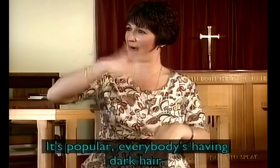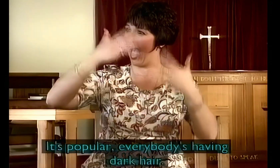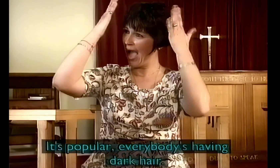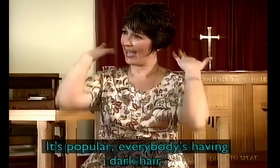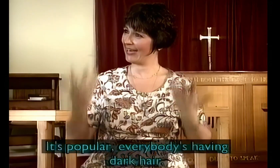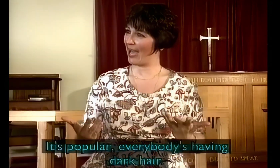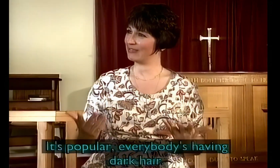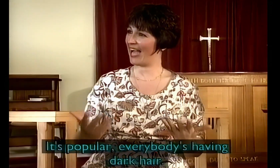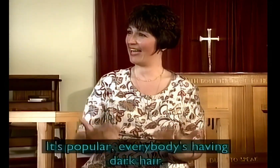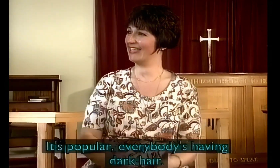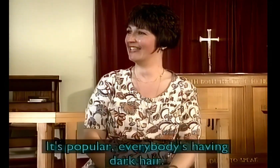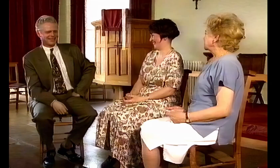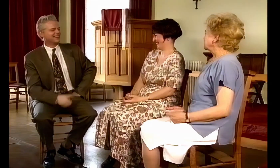so popular now. Everybody's having dark hair.